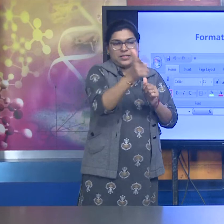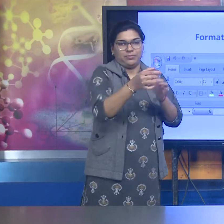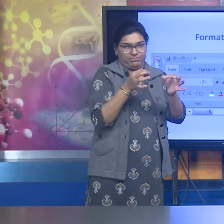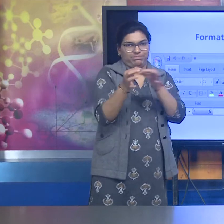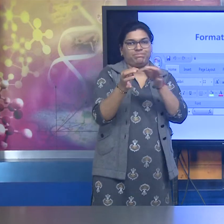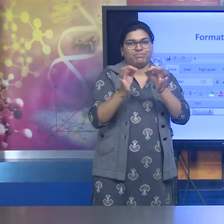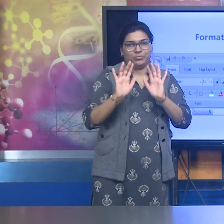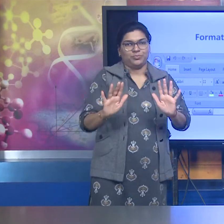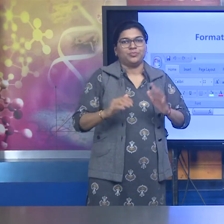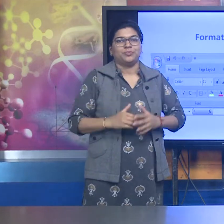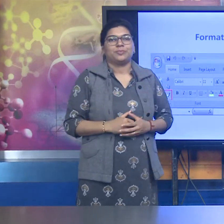Let's explain it further.